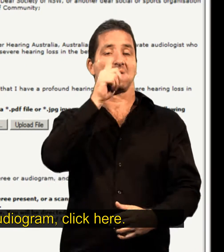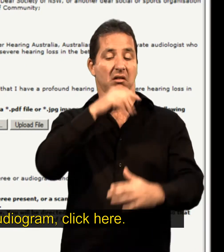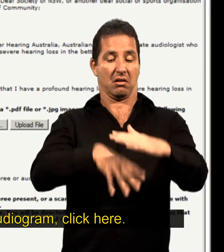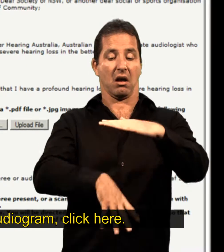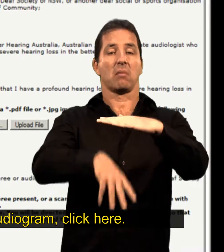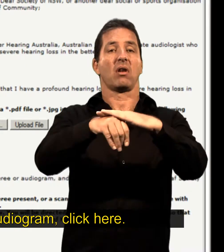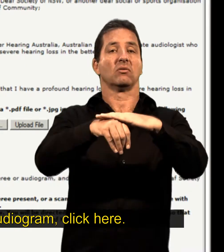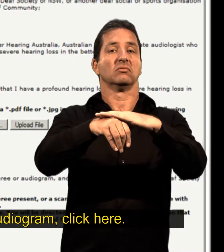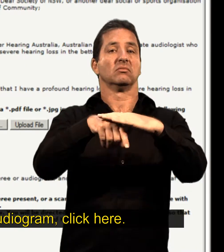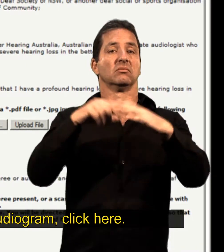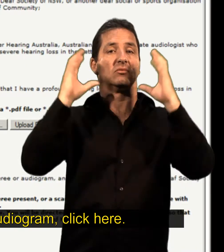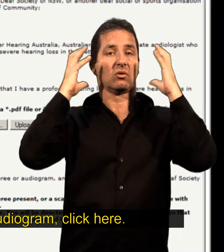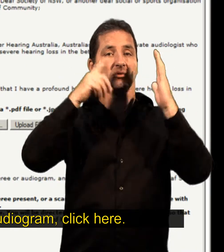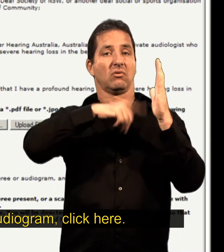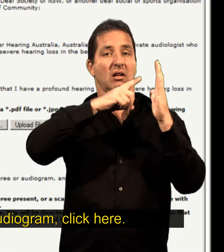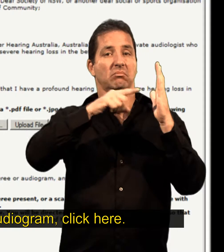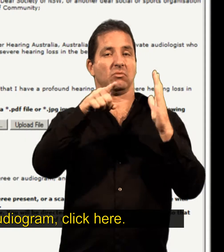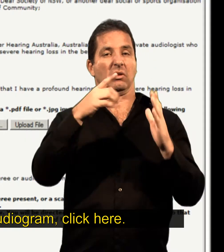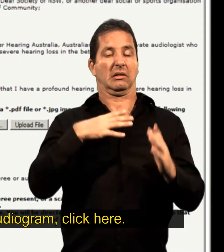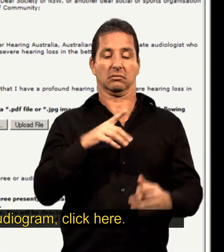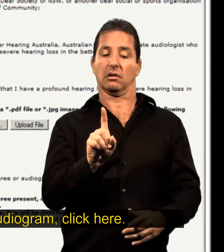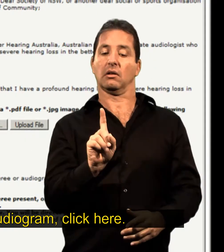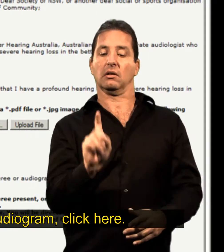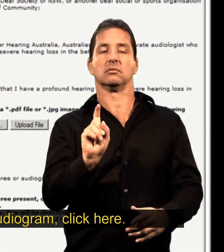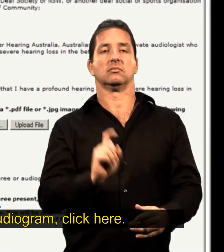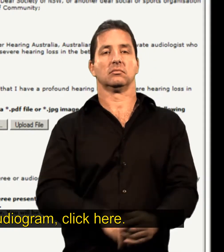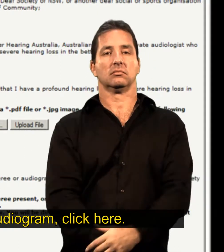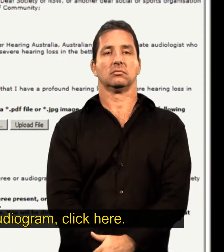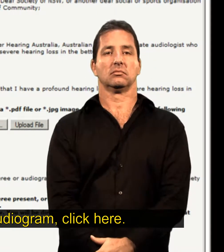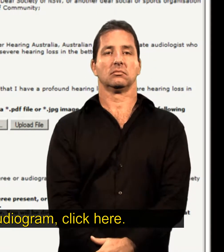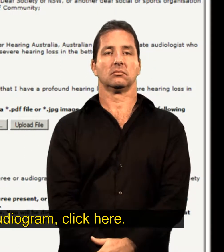To upload the audiogram, click here.